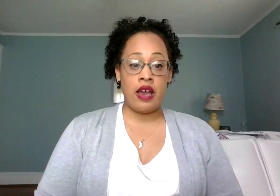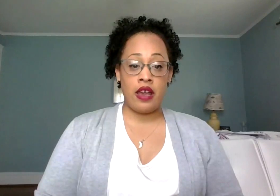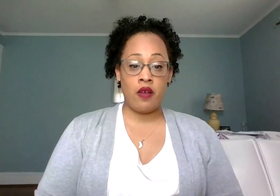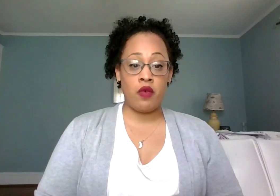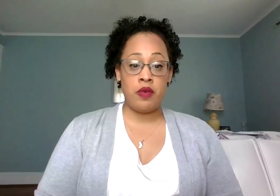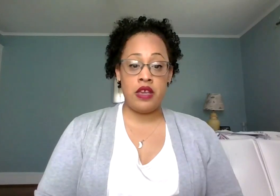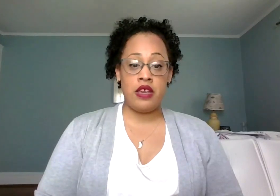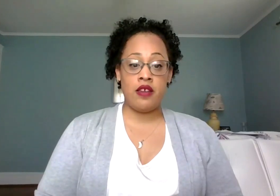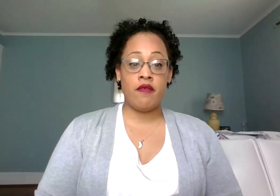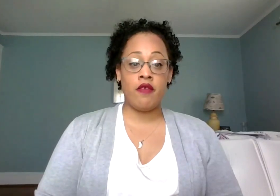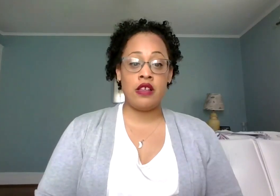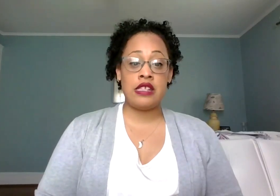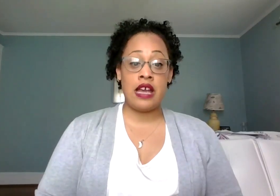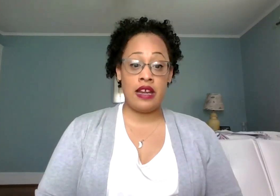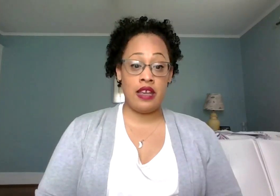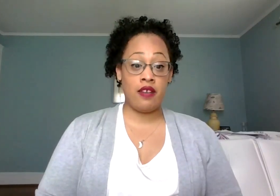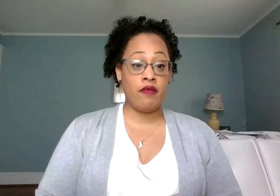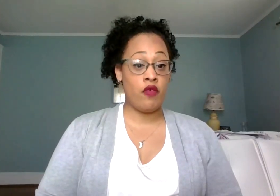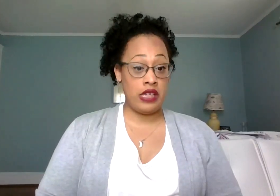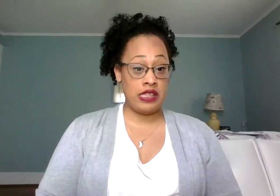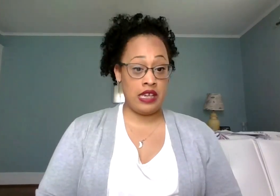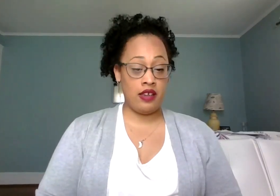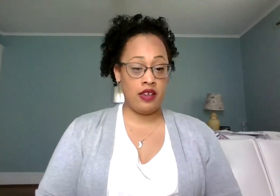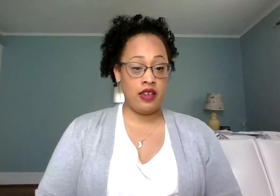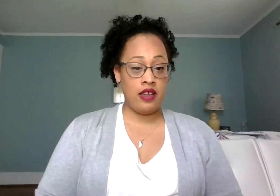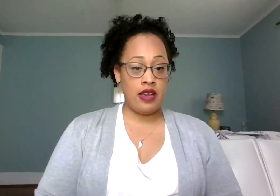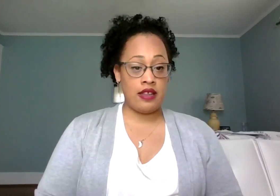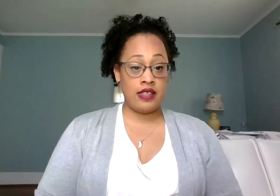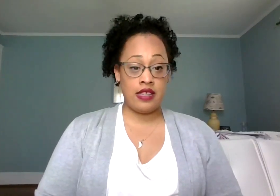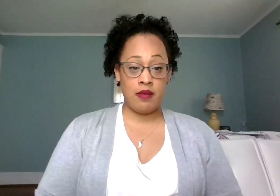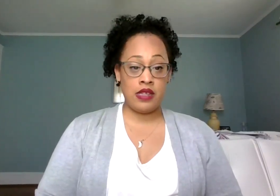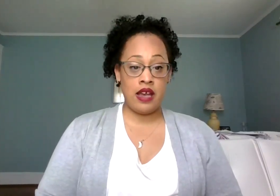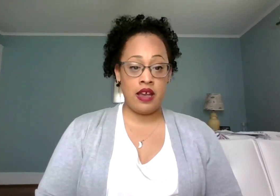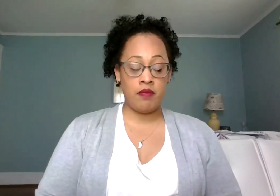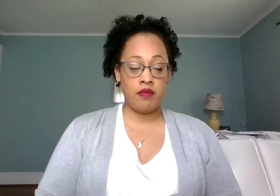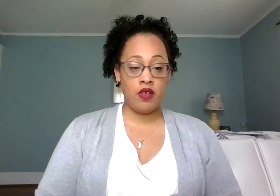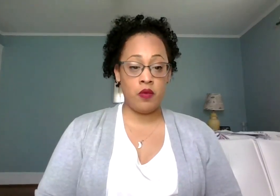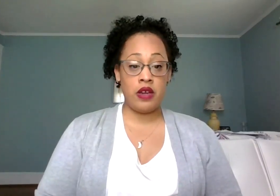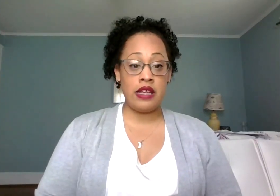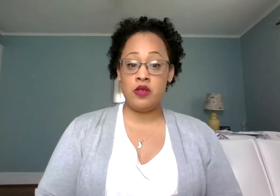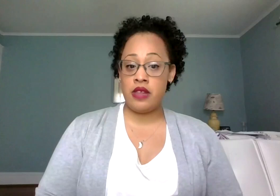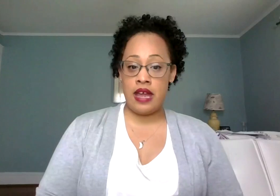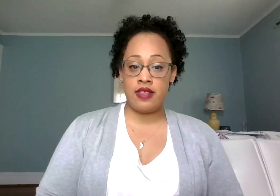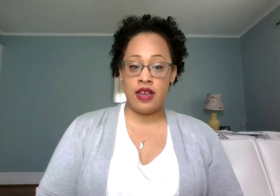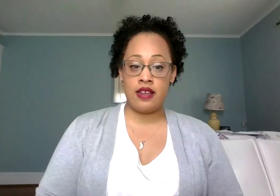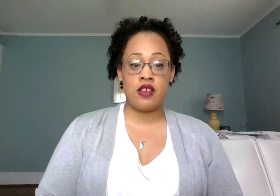will be signing and voicing at the same time. When I do that, that is